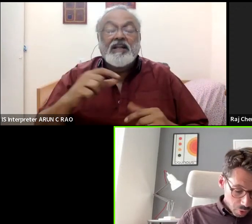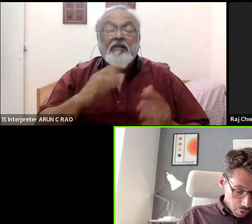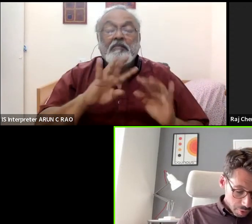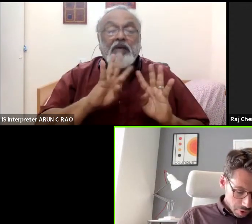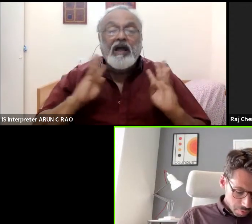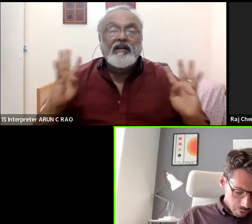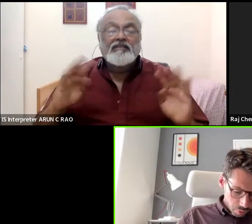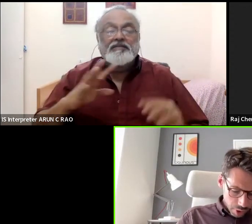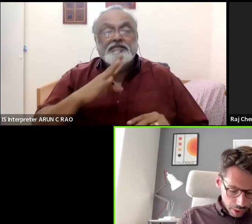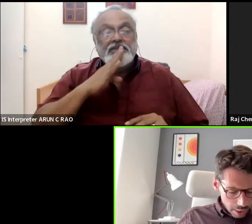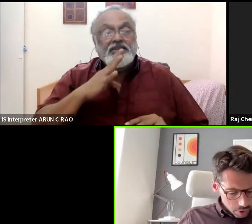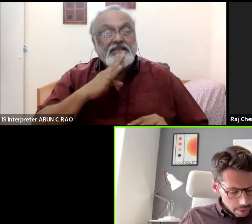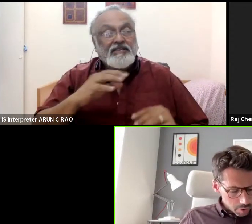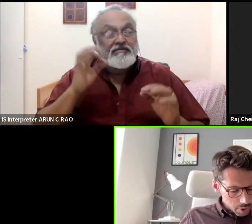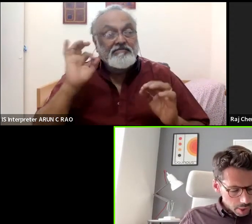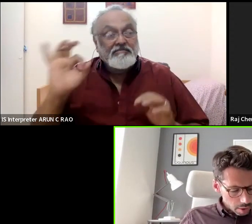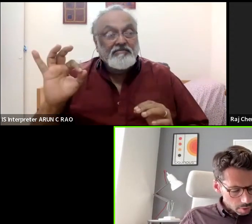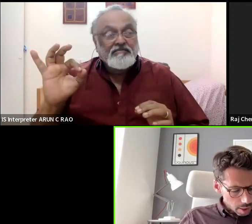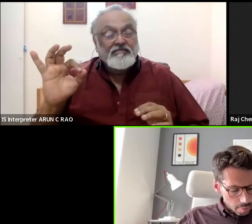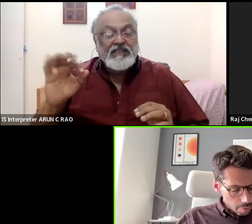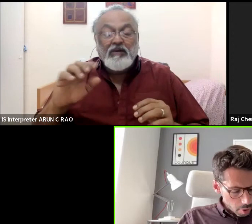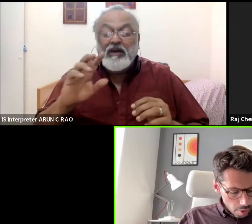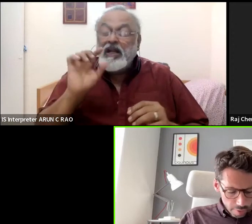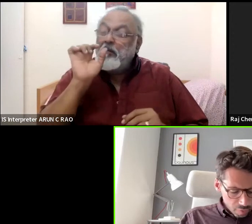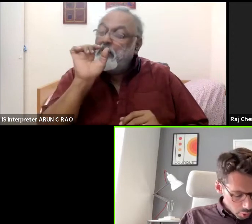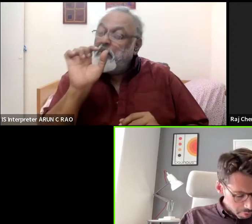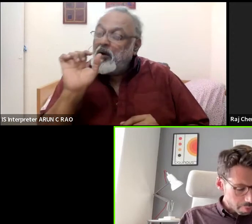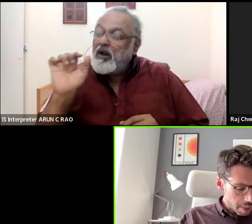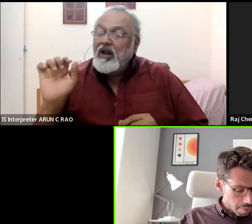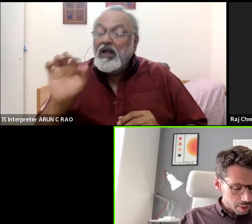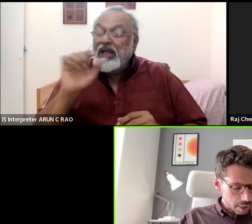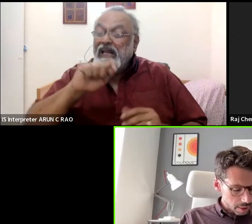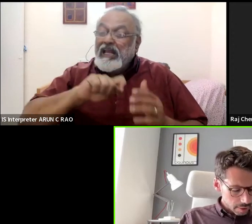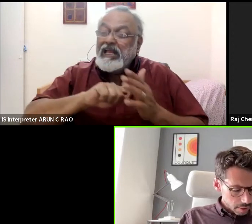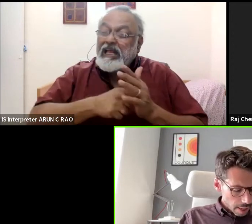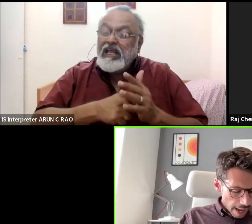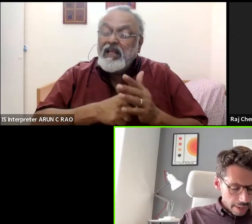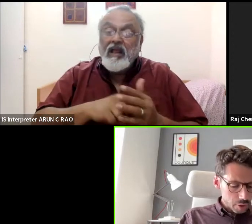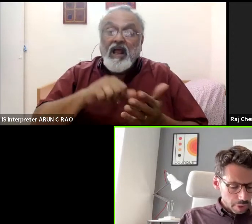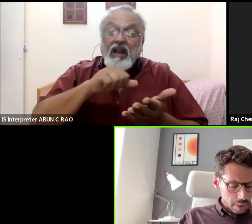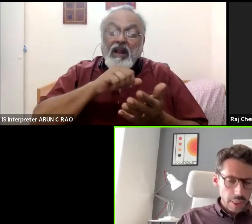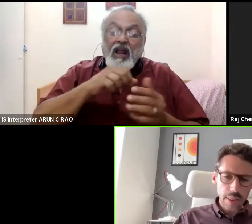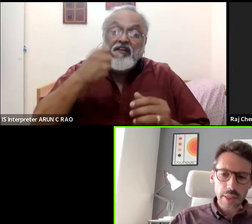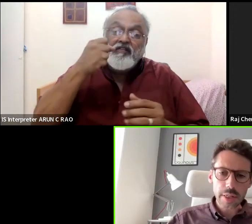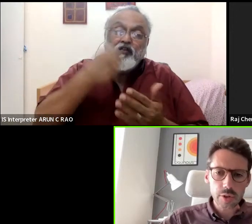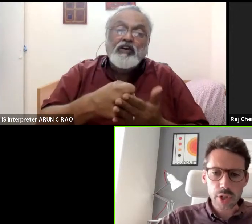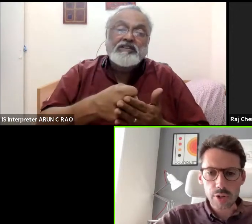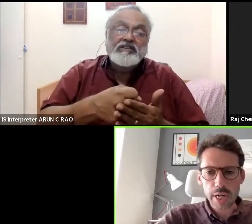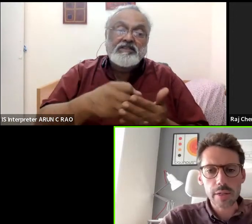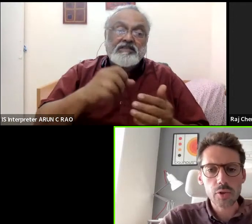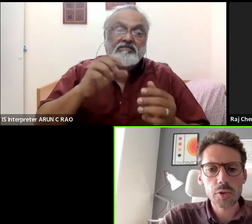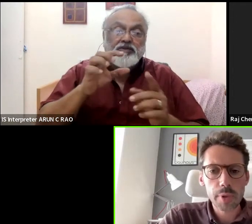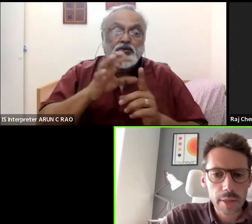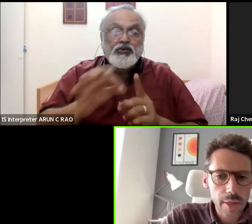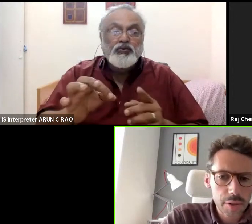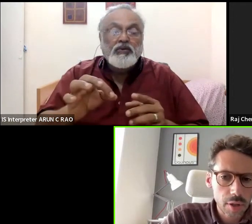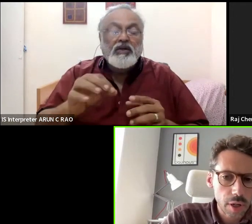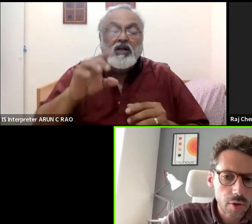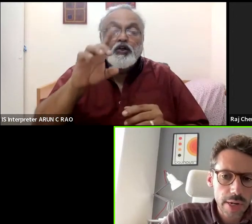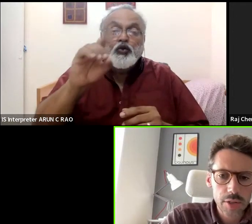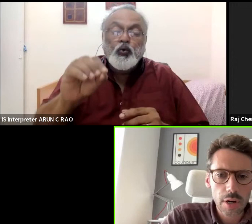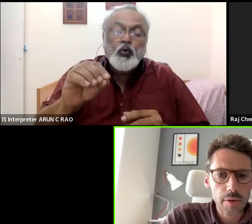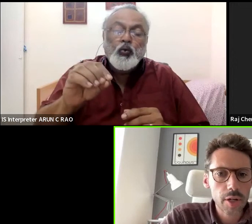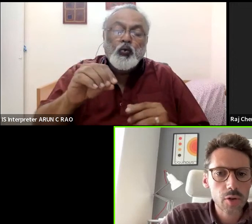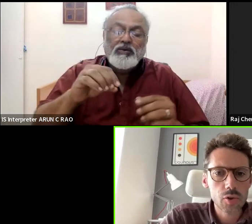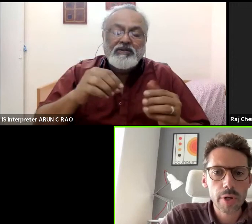taken some notes. I mean, some really key statements there about enforcement being missing, action being needed, and the need to change attitudes. But that's